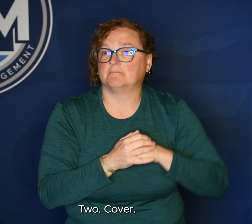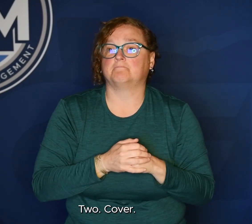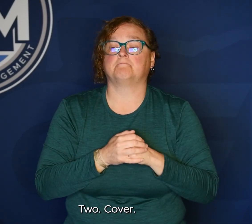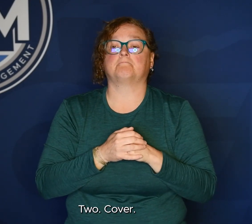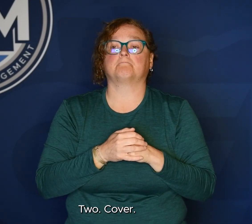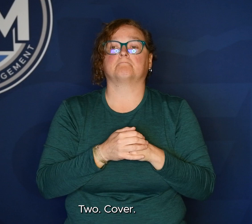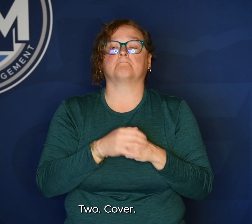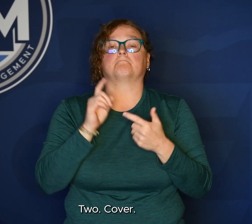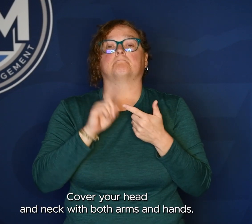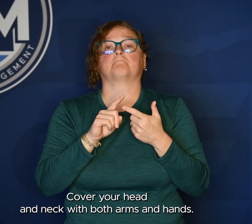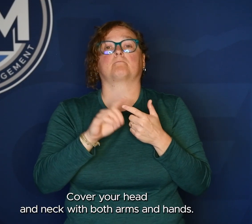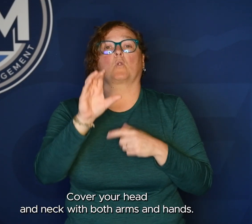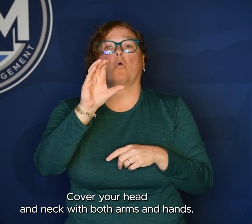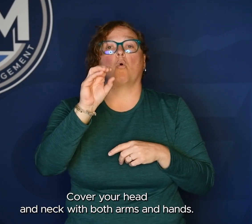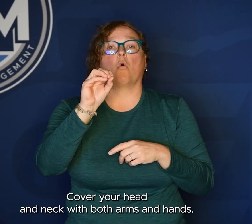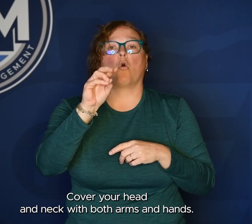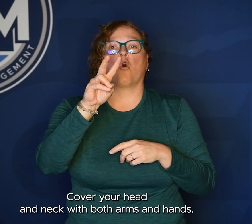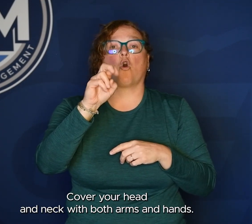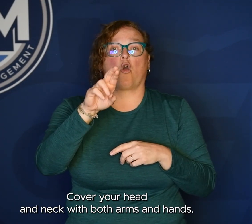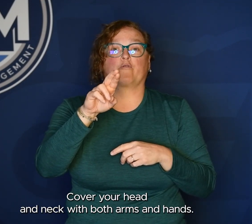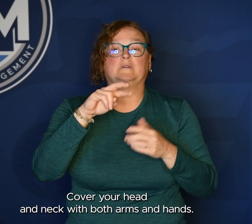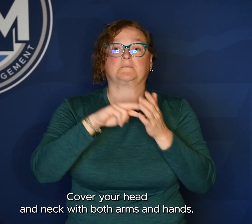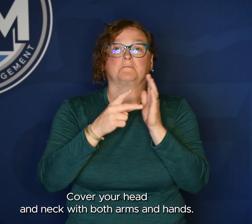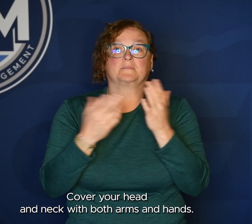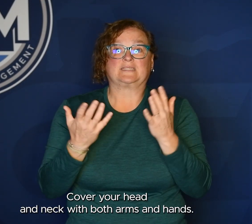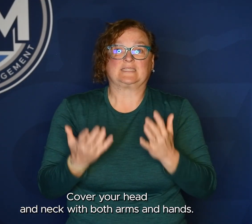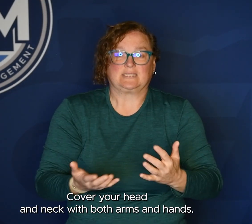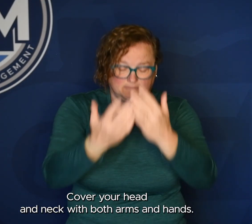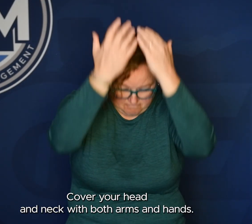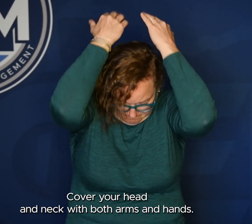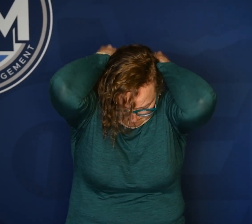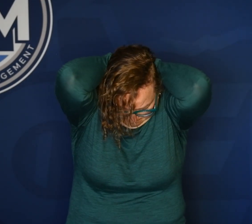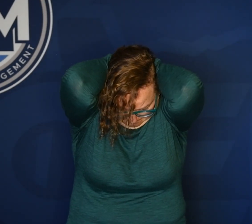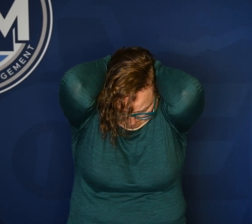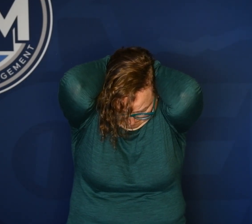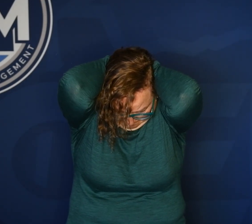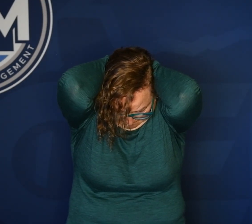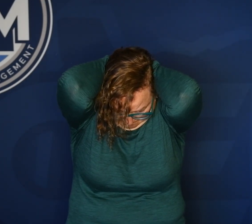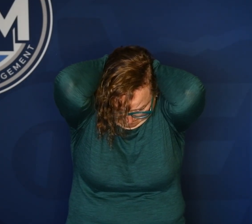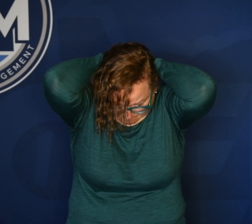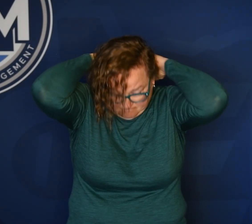Two, cover. Cover your head and neck with both arms and hands.